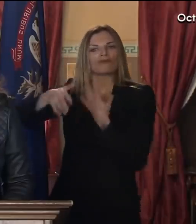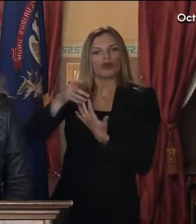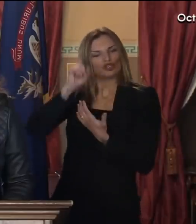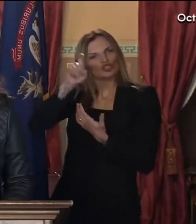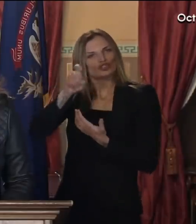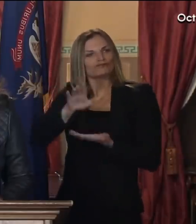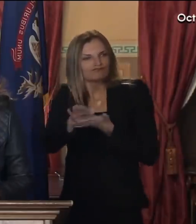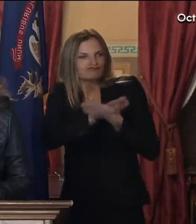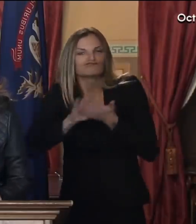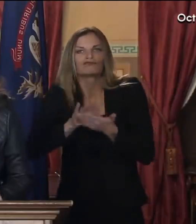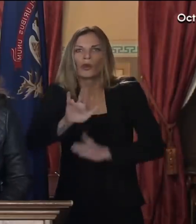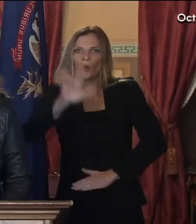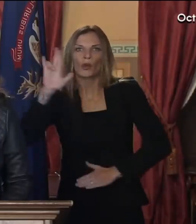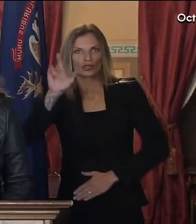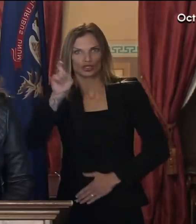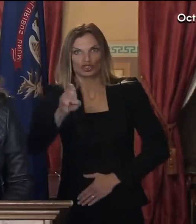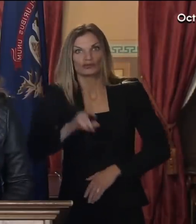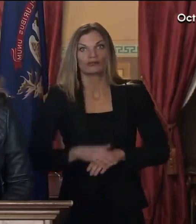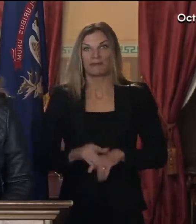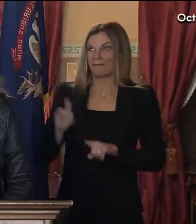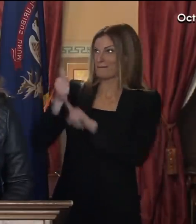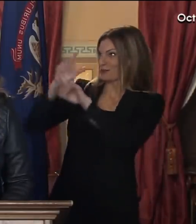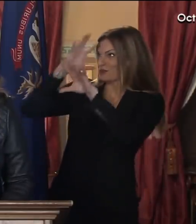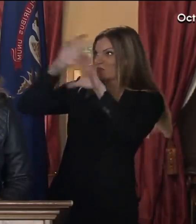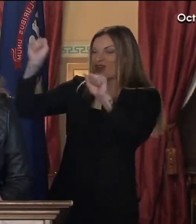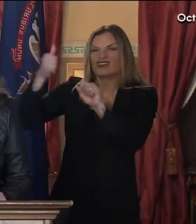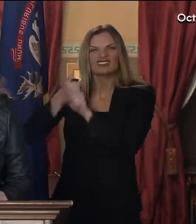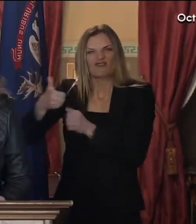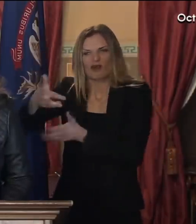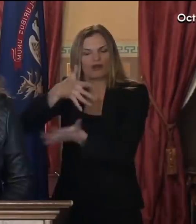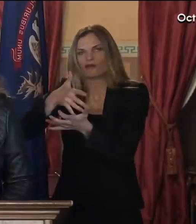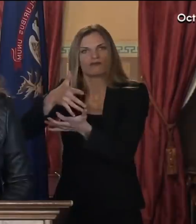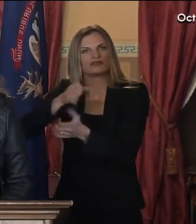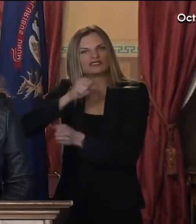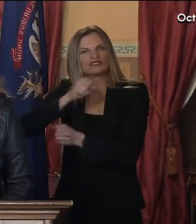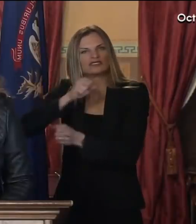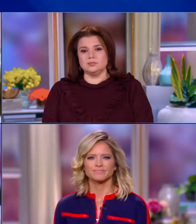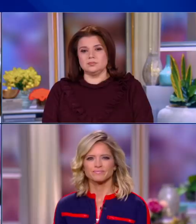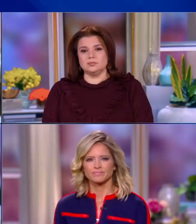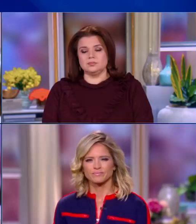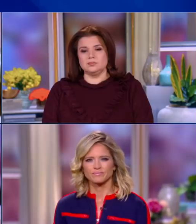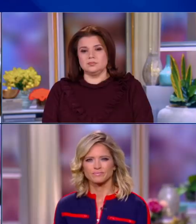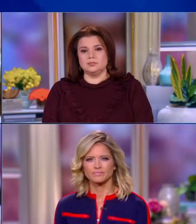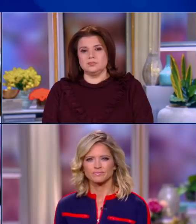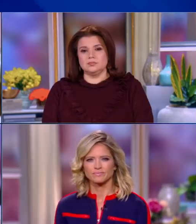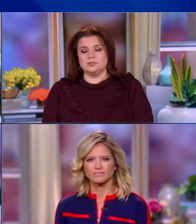terrorists, they legitimize their actions, and they are complicit.